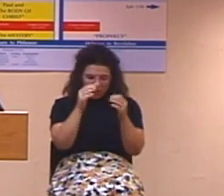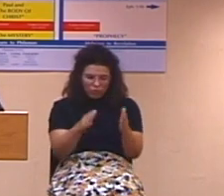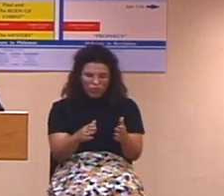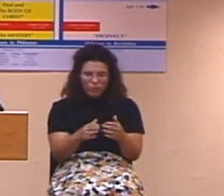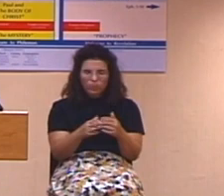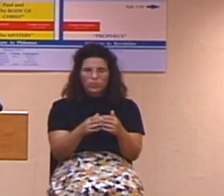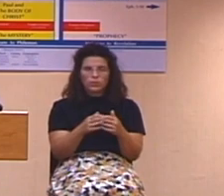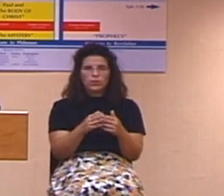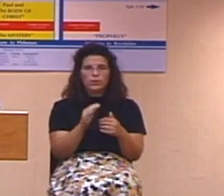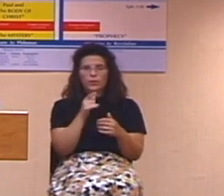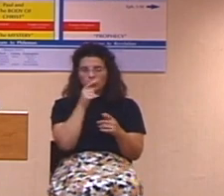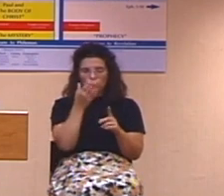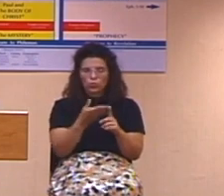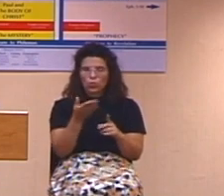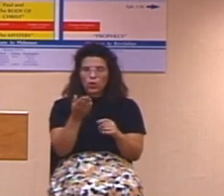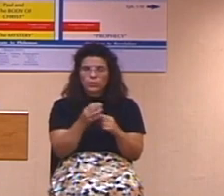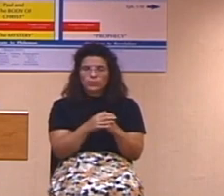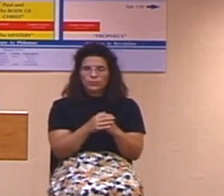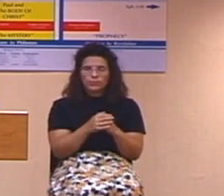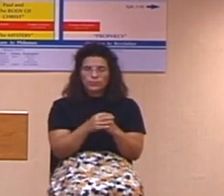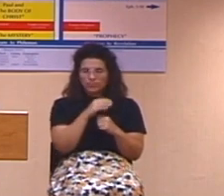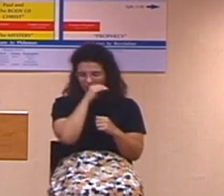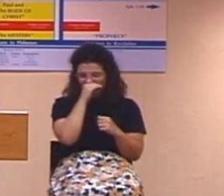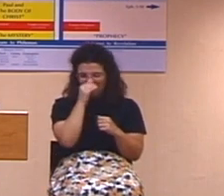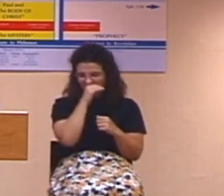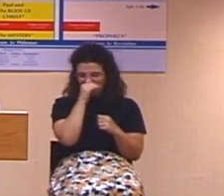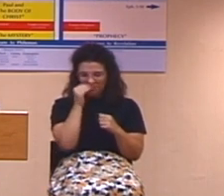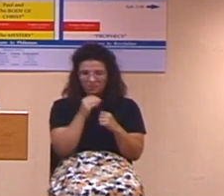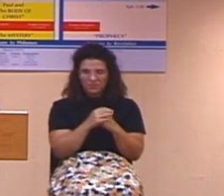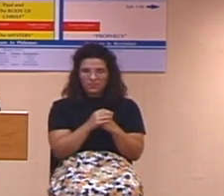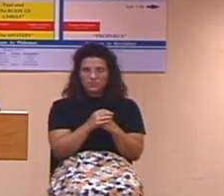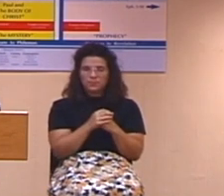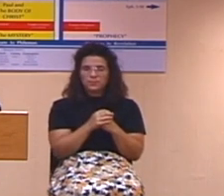conqueror. That's who you are.